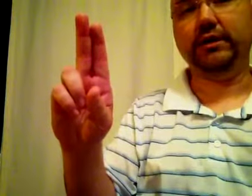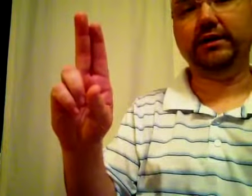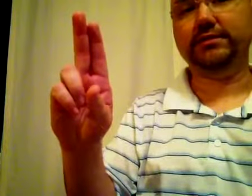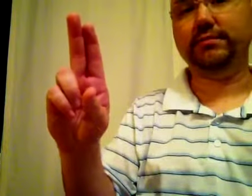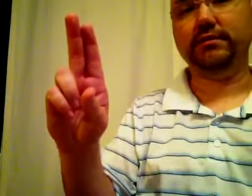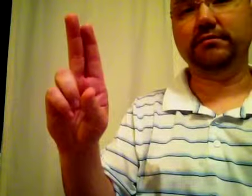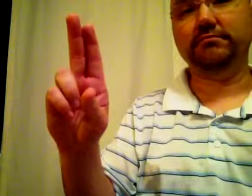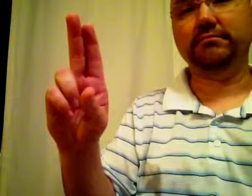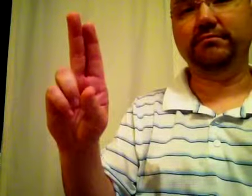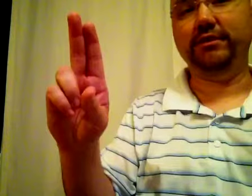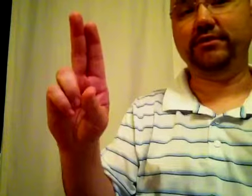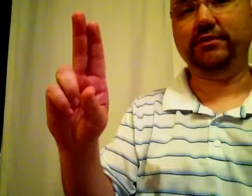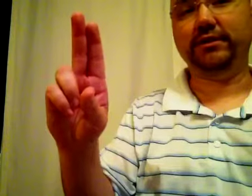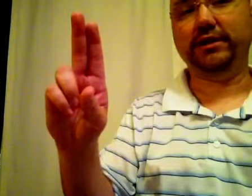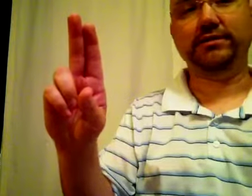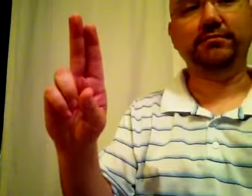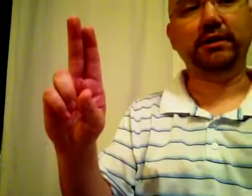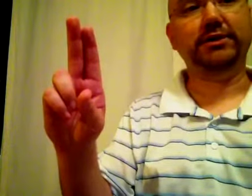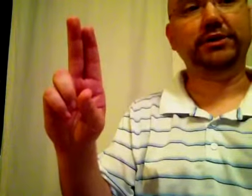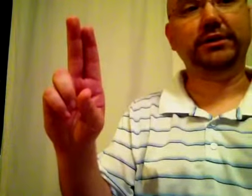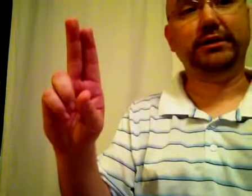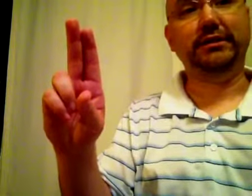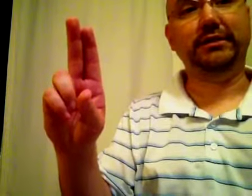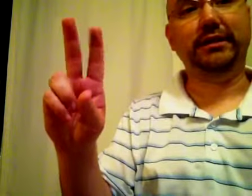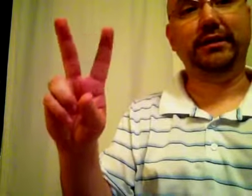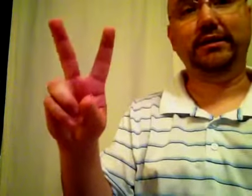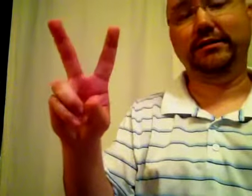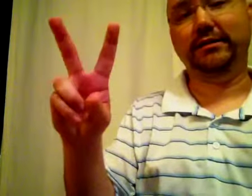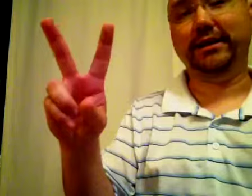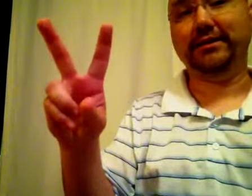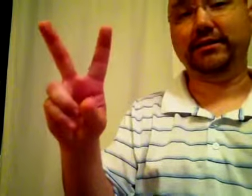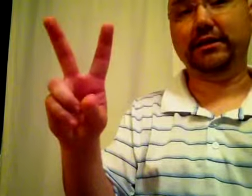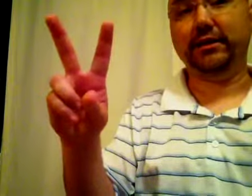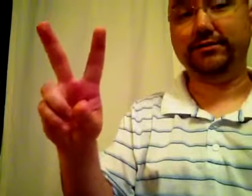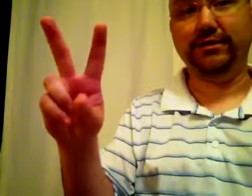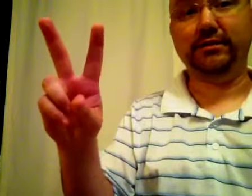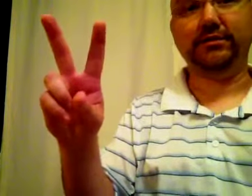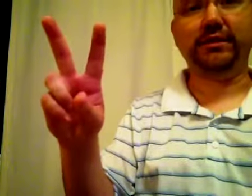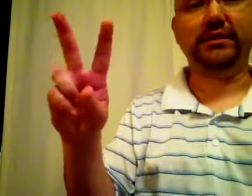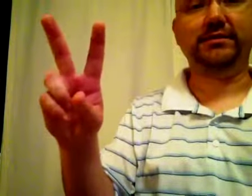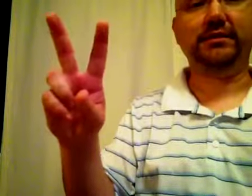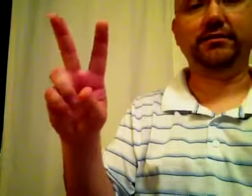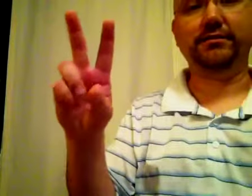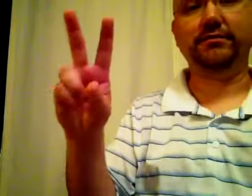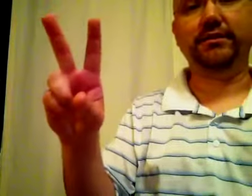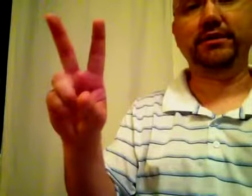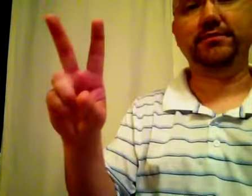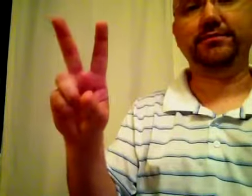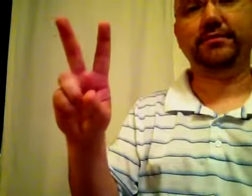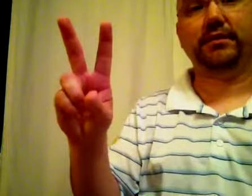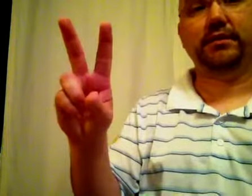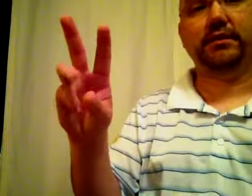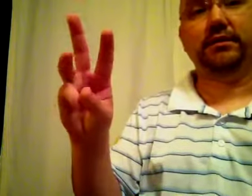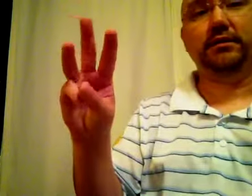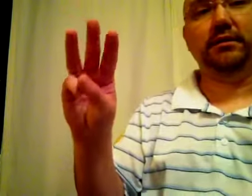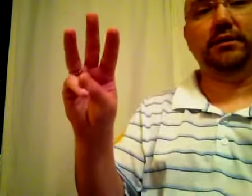guess, but it doesn't look as much like its letter as V looks like its letter. So V. W,